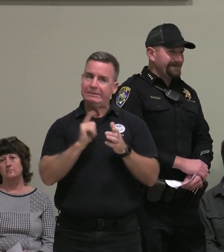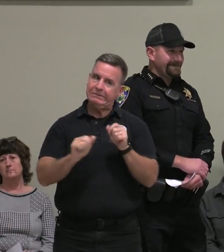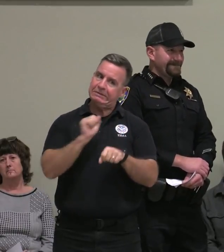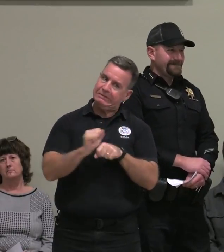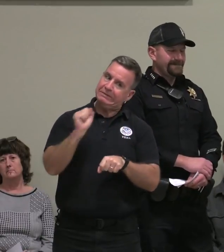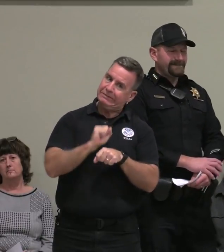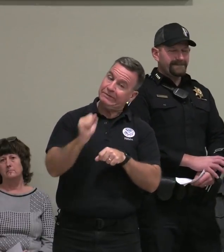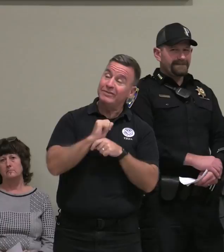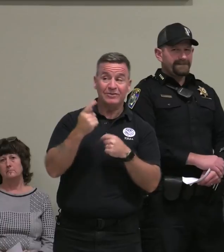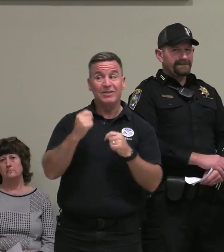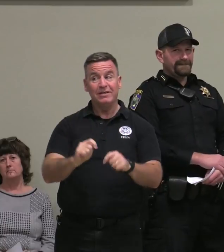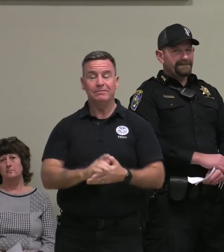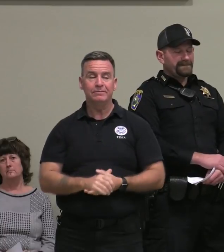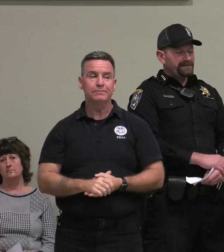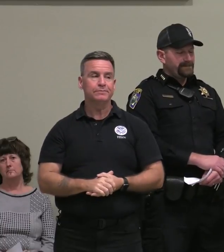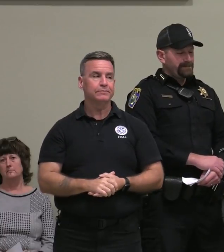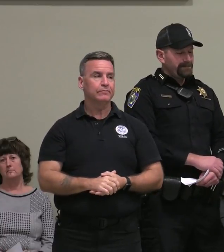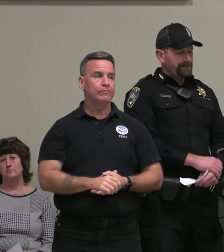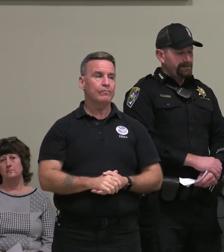away at them. are trying.